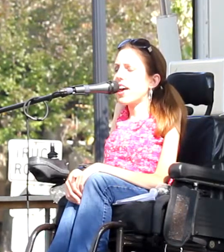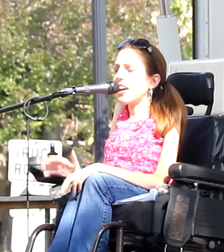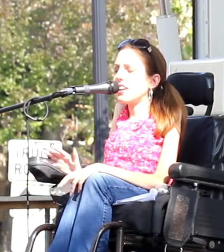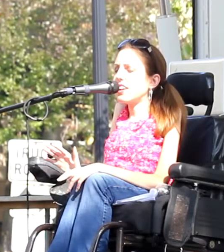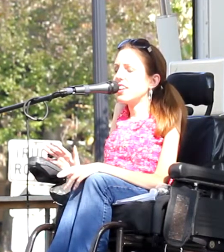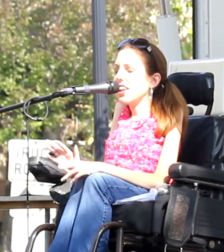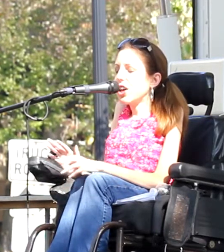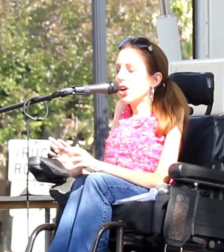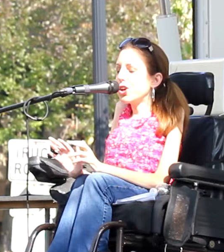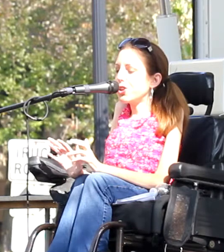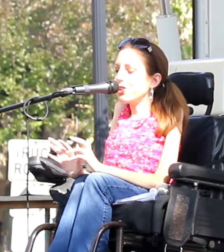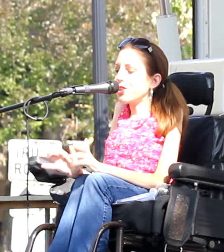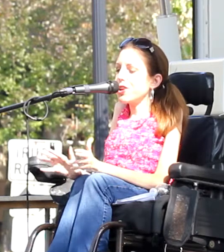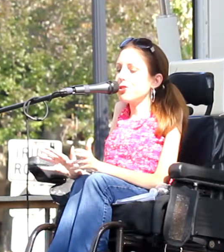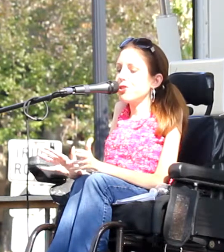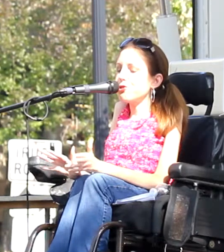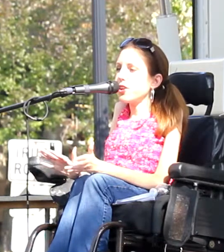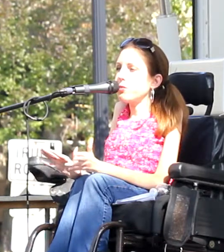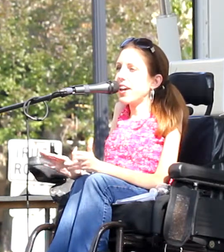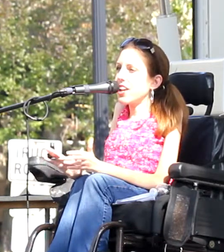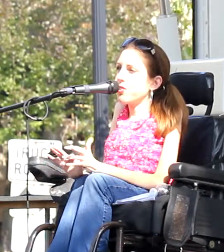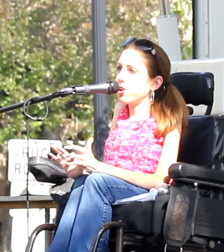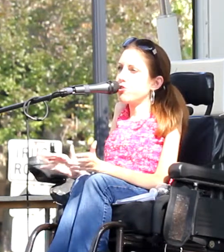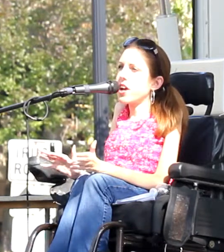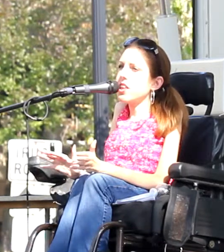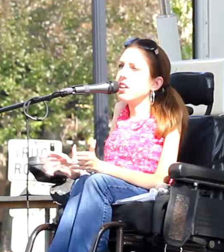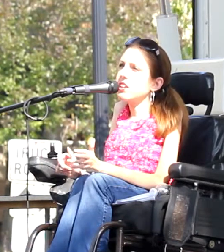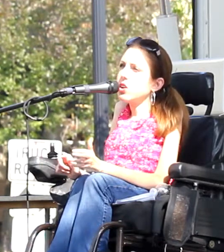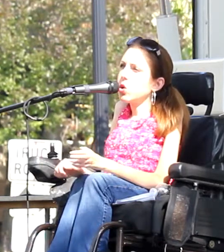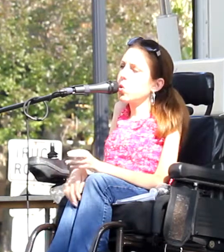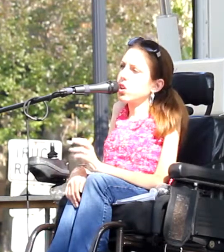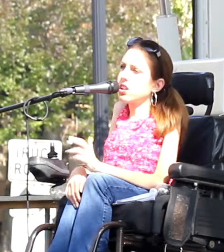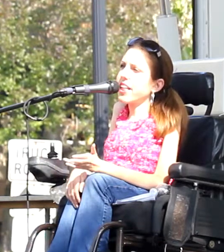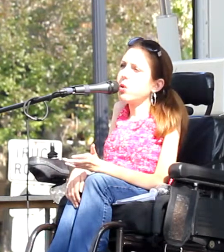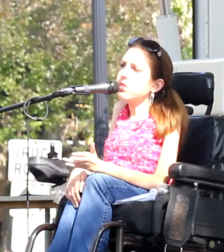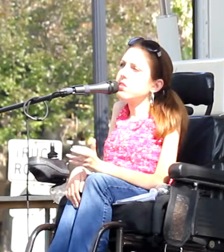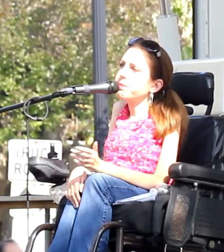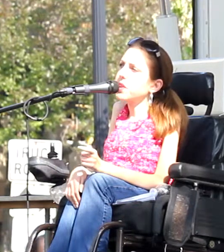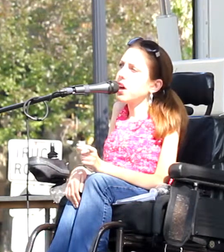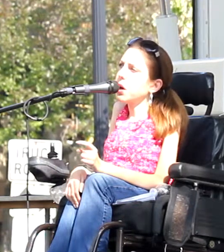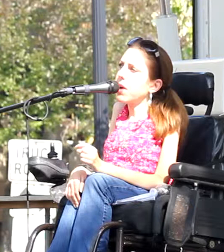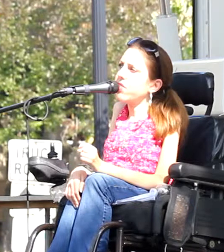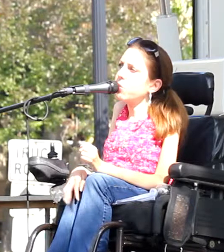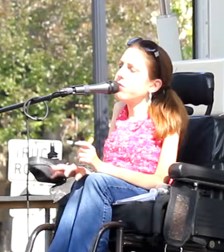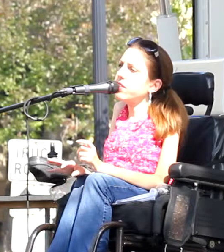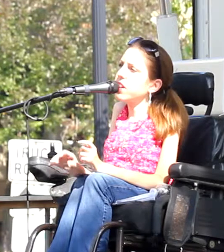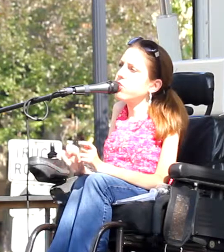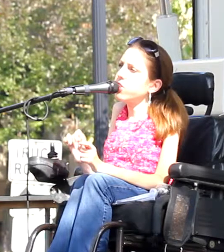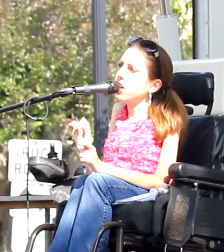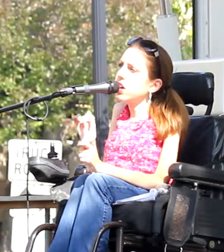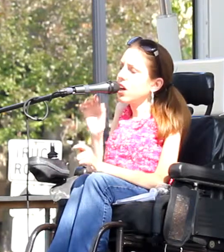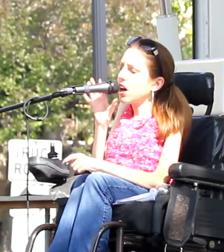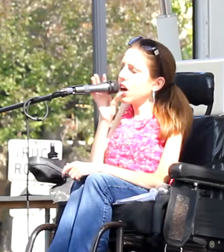friend that gets easily distracted by anything shiny or clouds. And this one friend did,